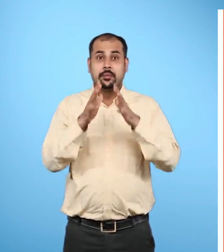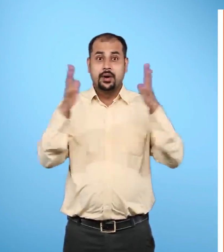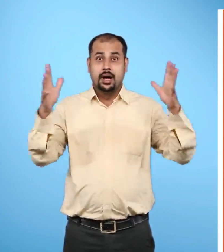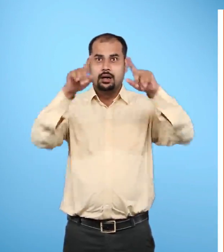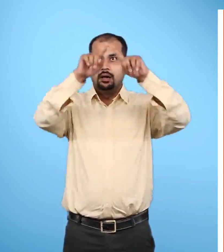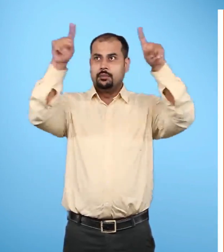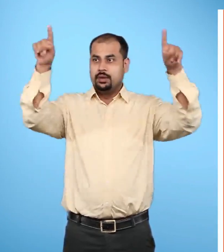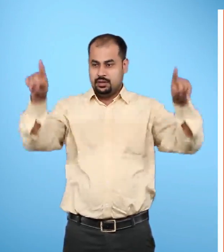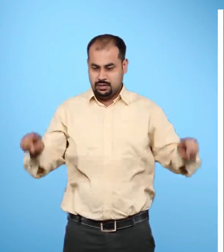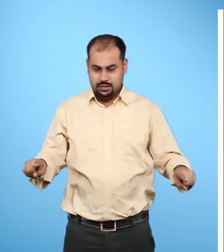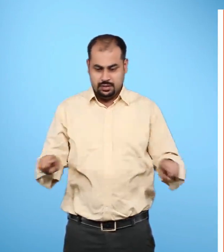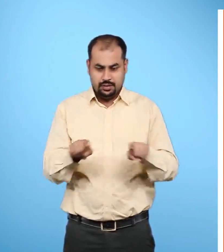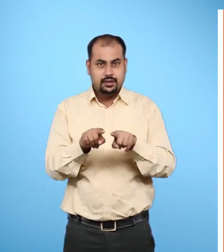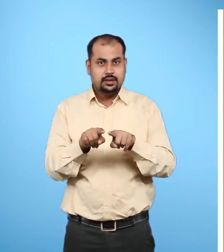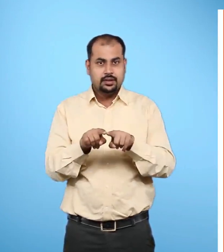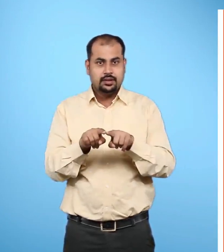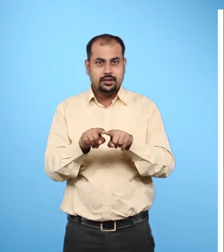big rectangle